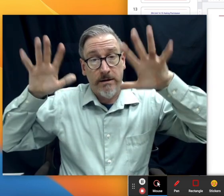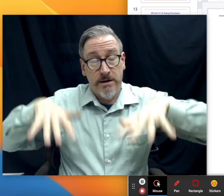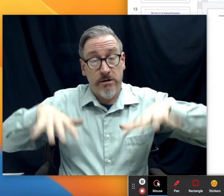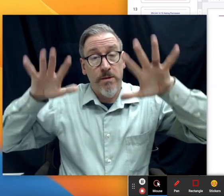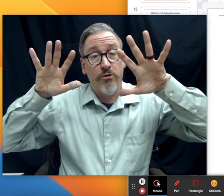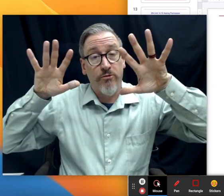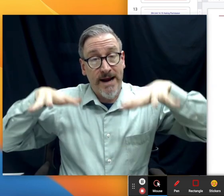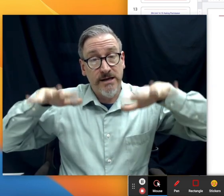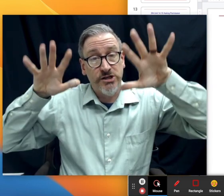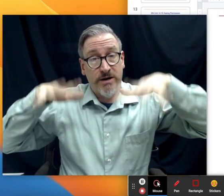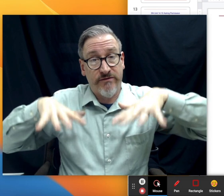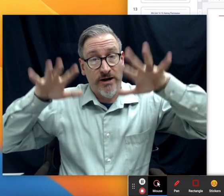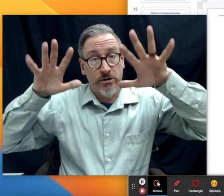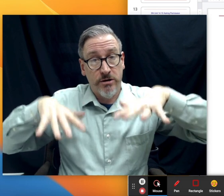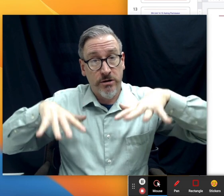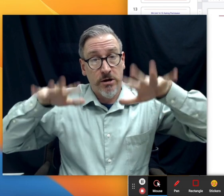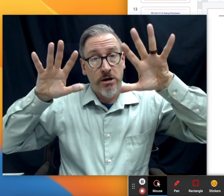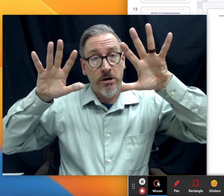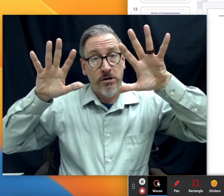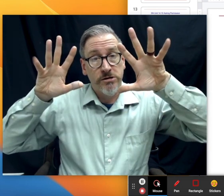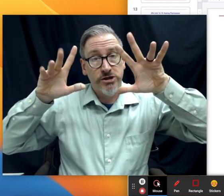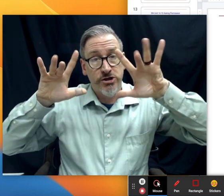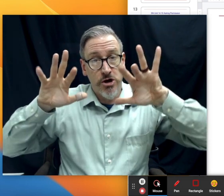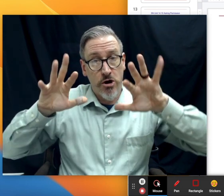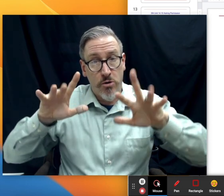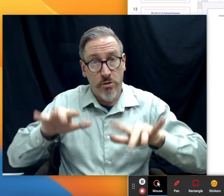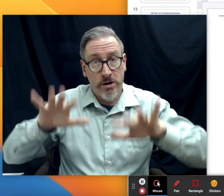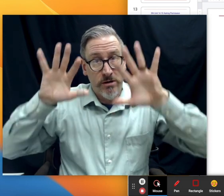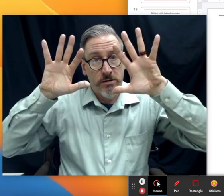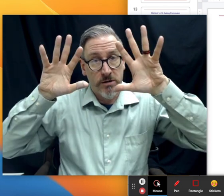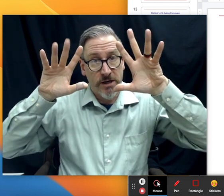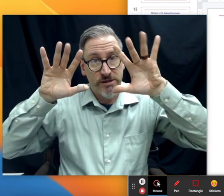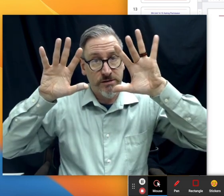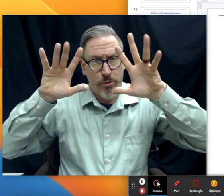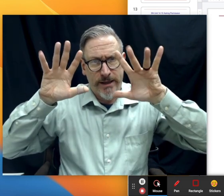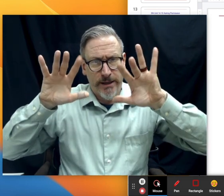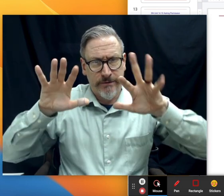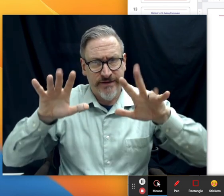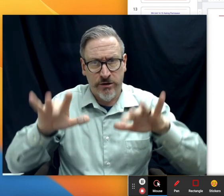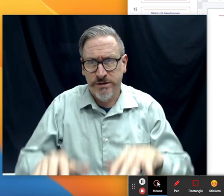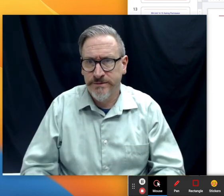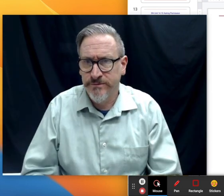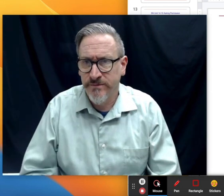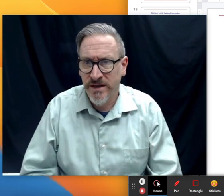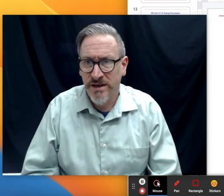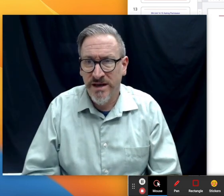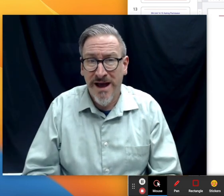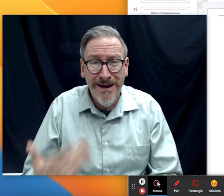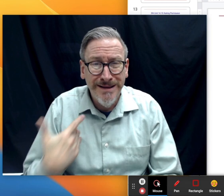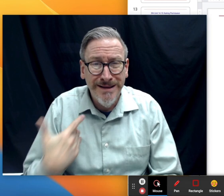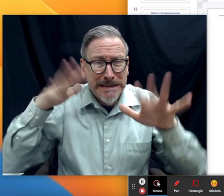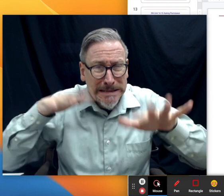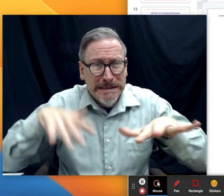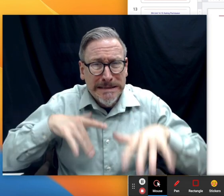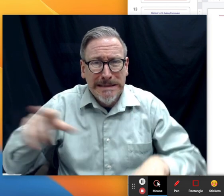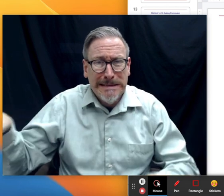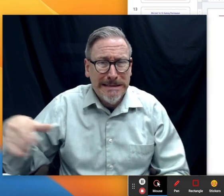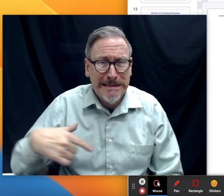Rain. Now remember, rain is straight-fingered. Snow is wiggly fingers.